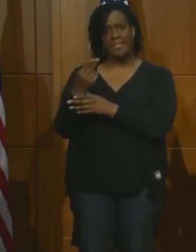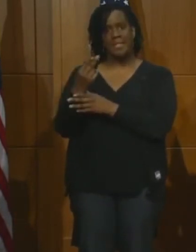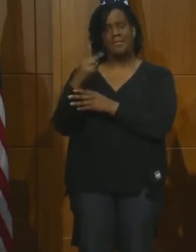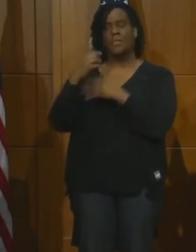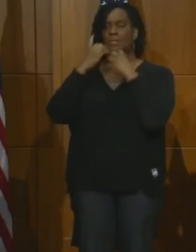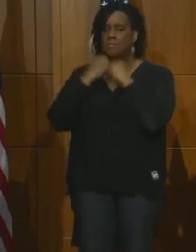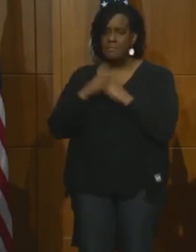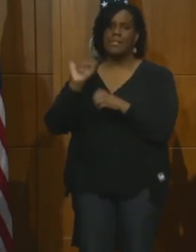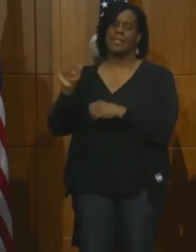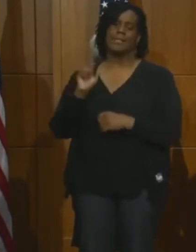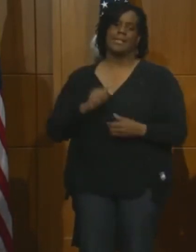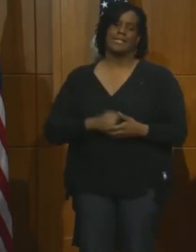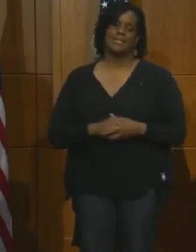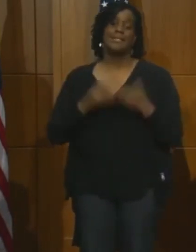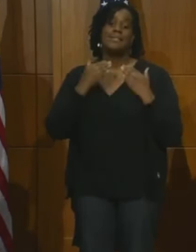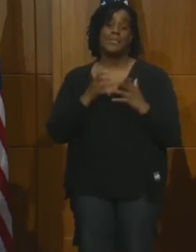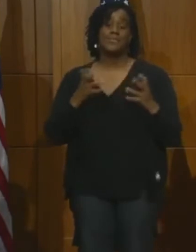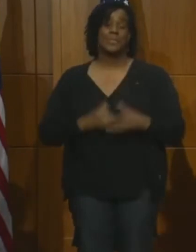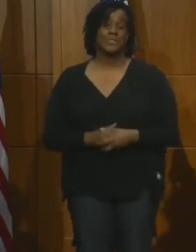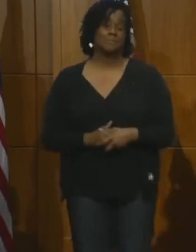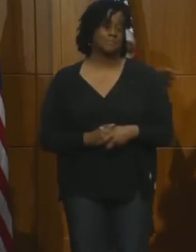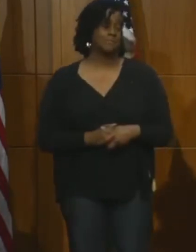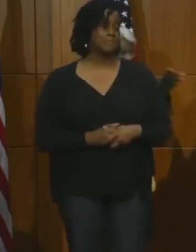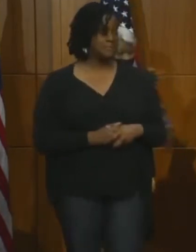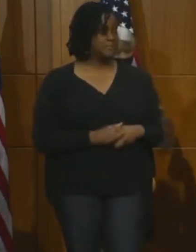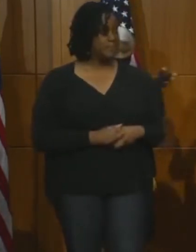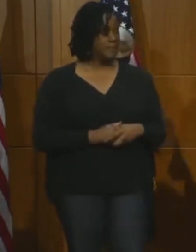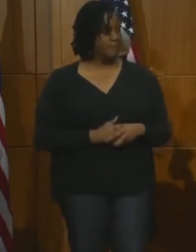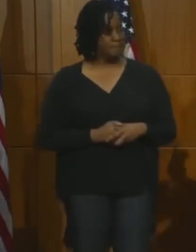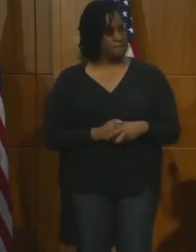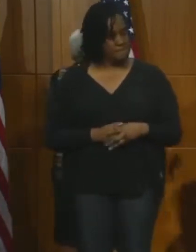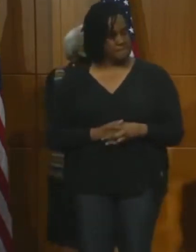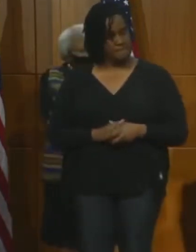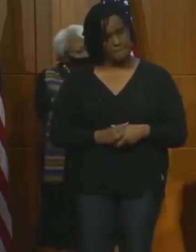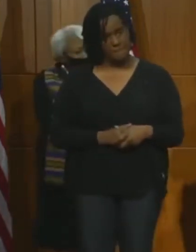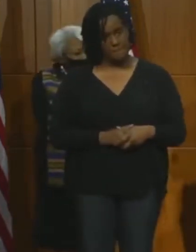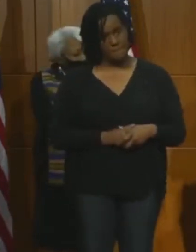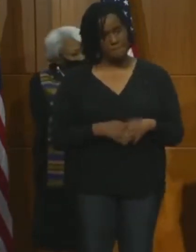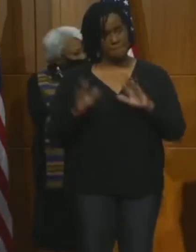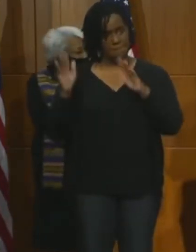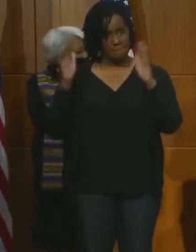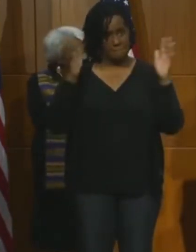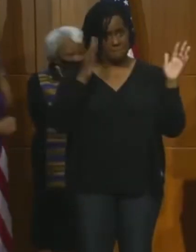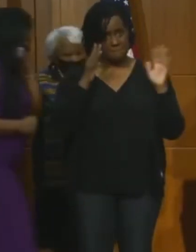that it is. Thank you so very much.